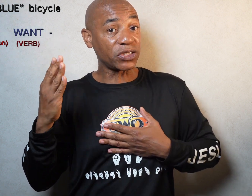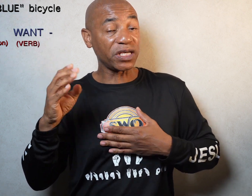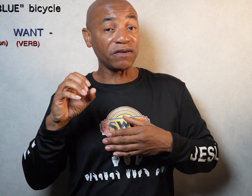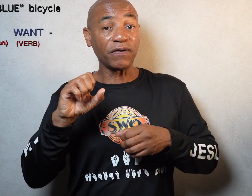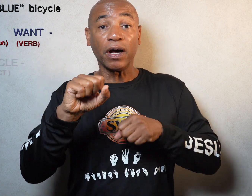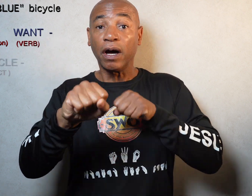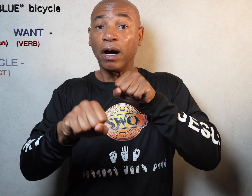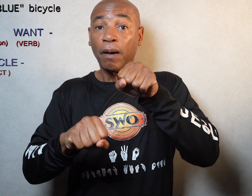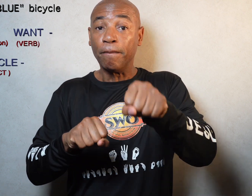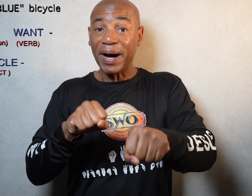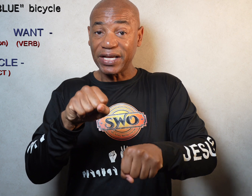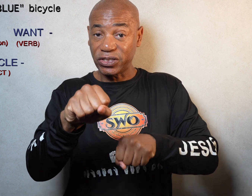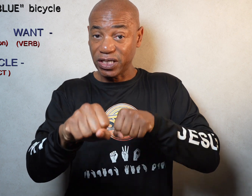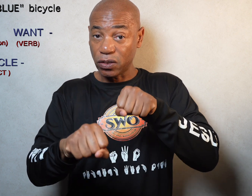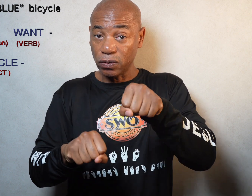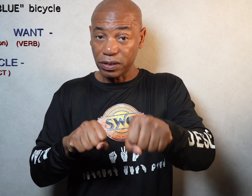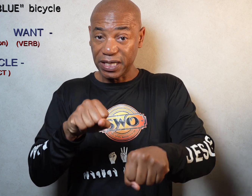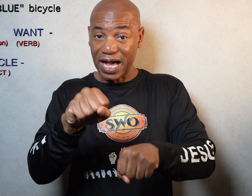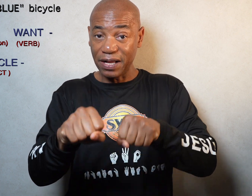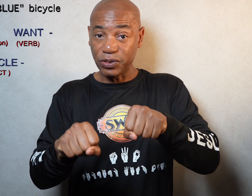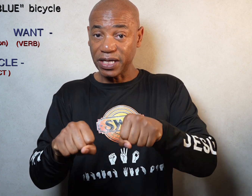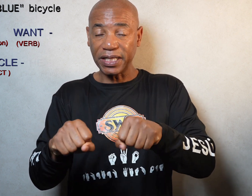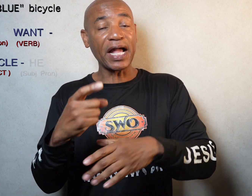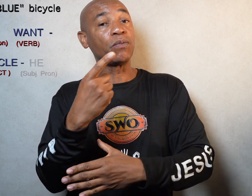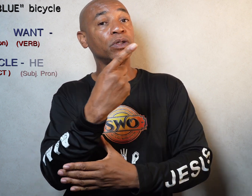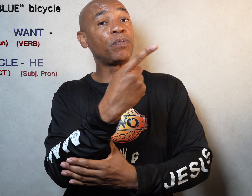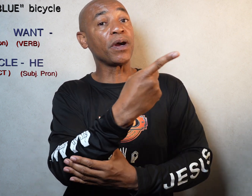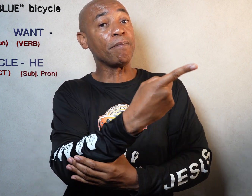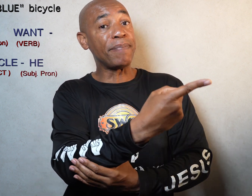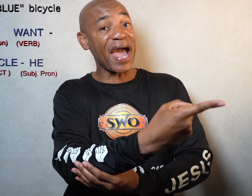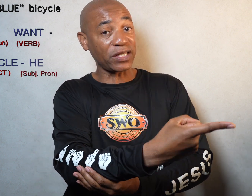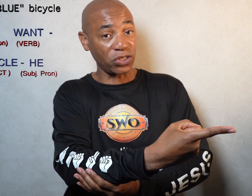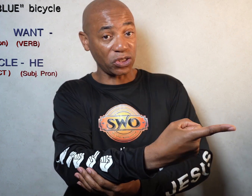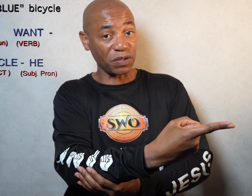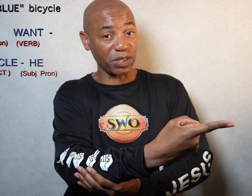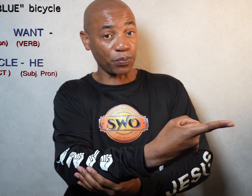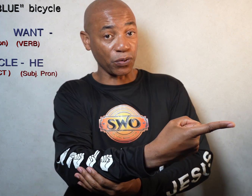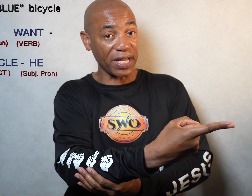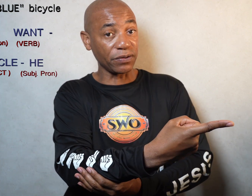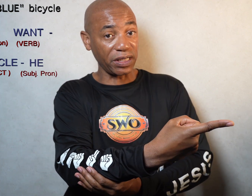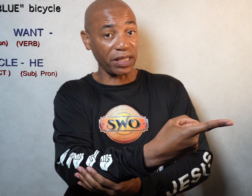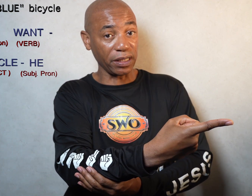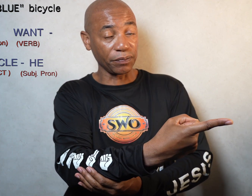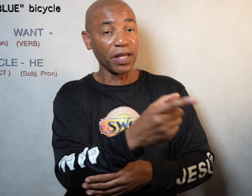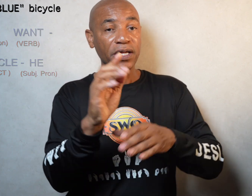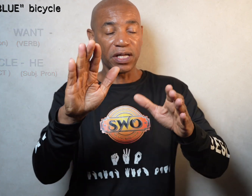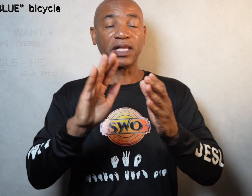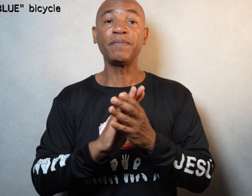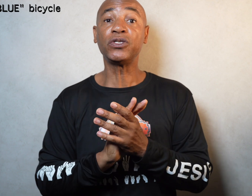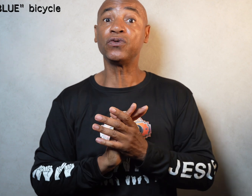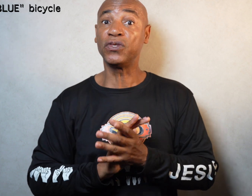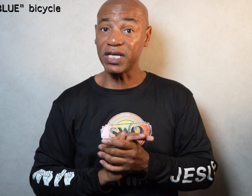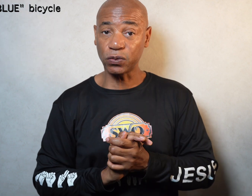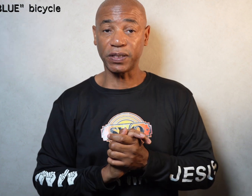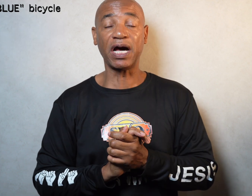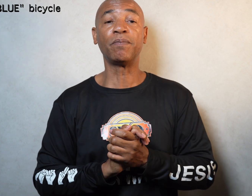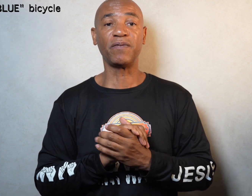adjective, bicycle, the object. Now I'm going to point back to the subject pronoun he. Now let me do this without my